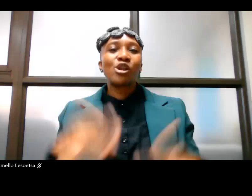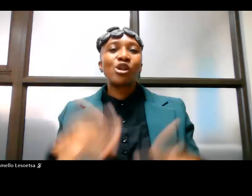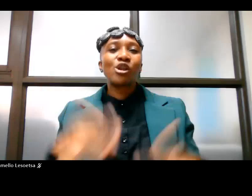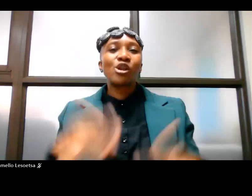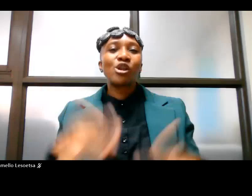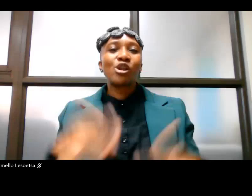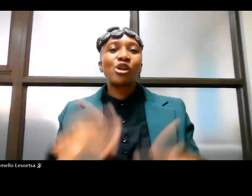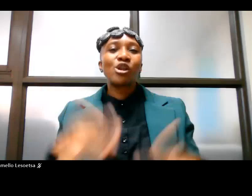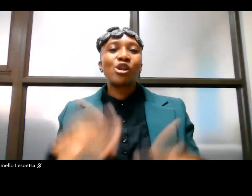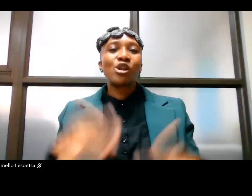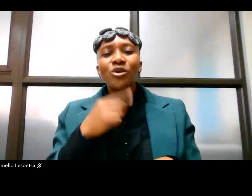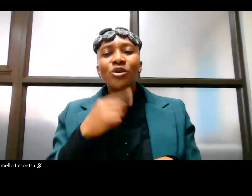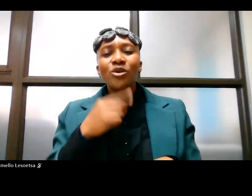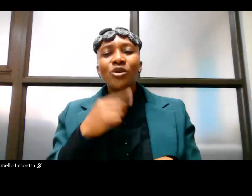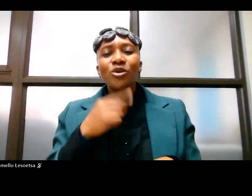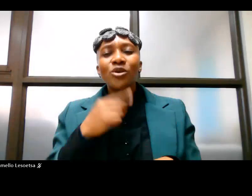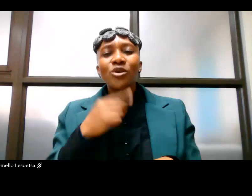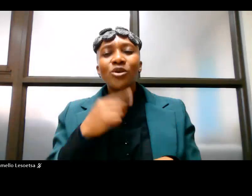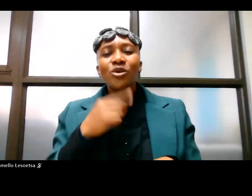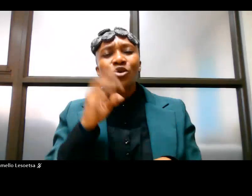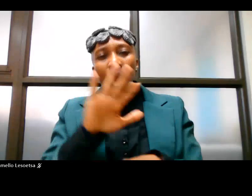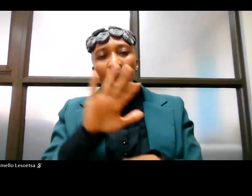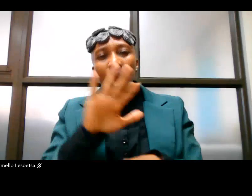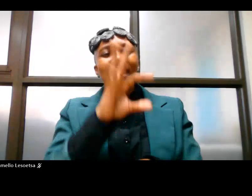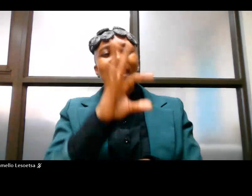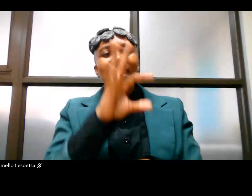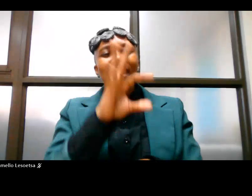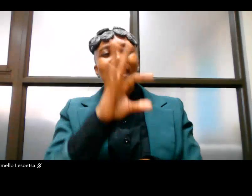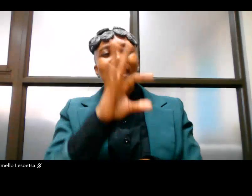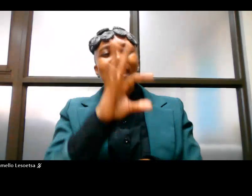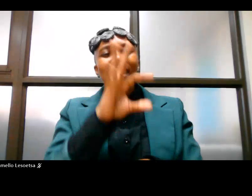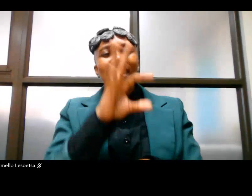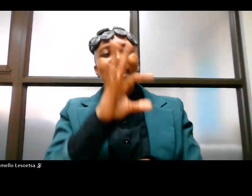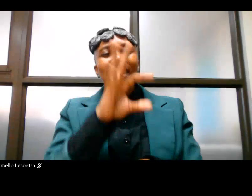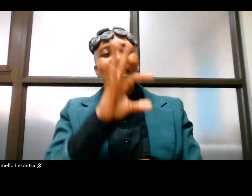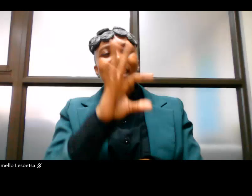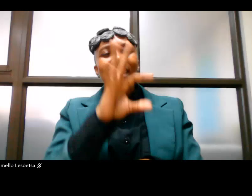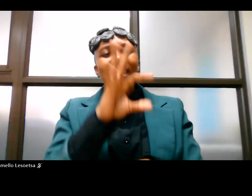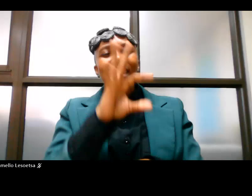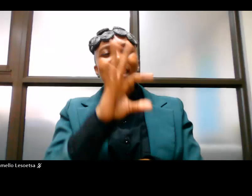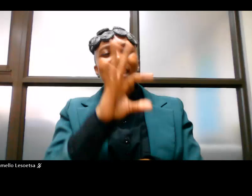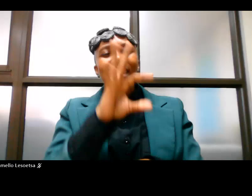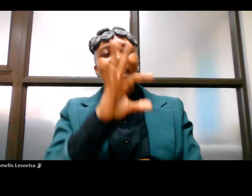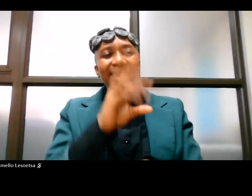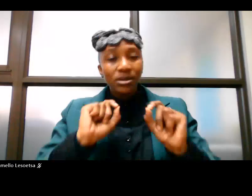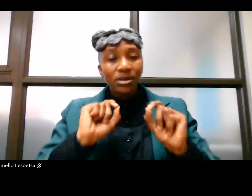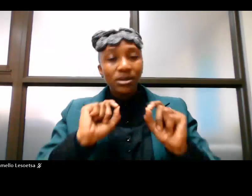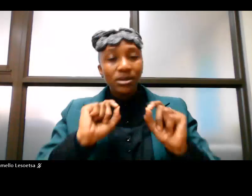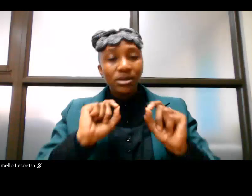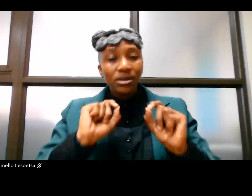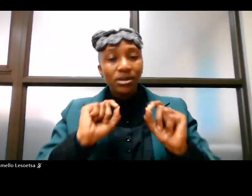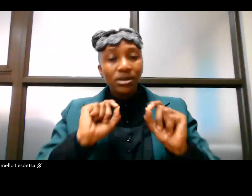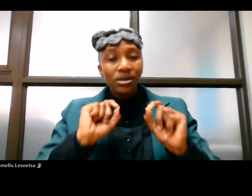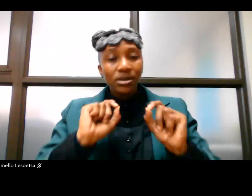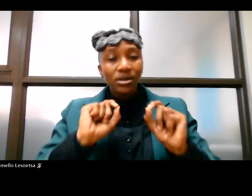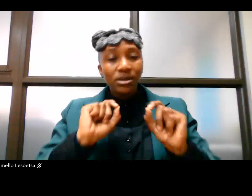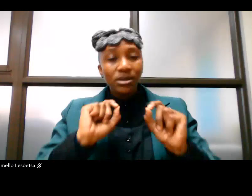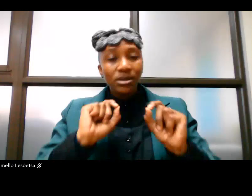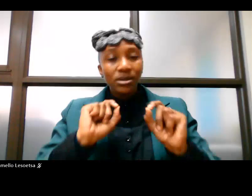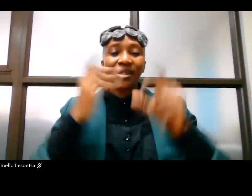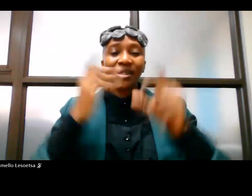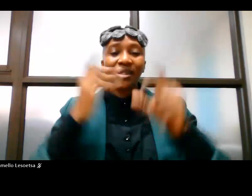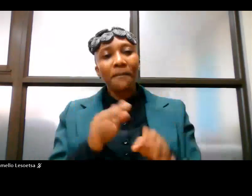hour or 30 minutes of sleep can help rejuvenate you, to be able to keep up and things like that. Of course, it's not something